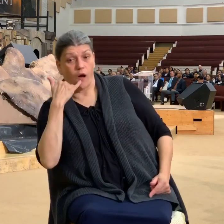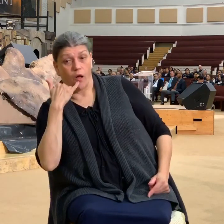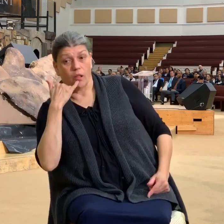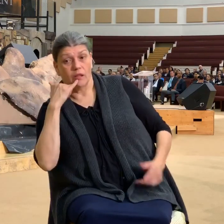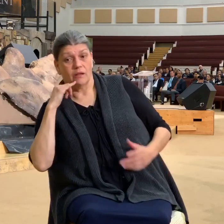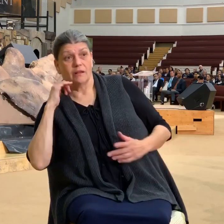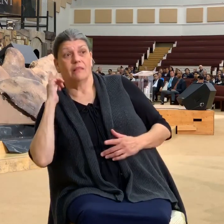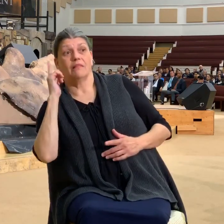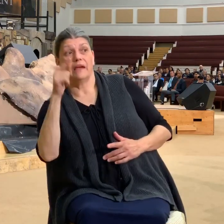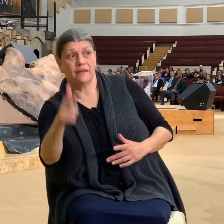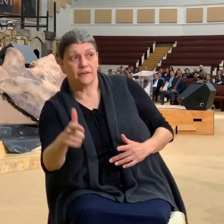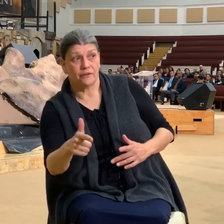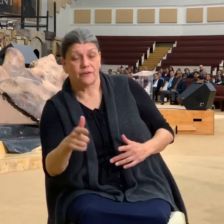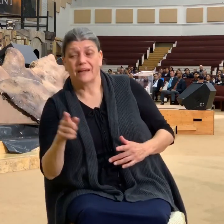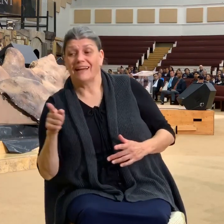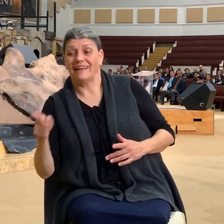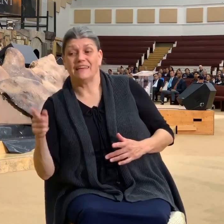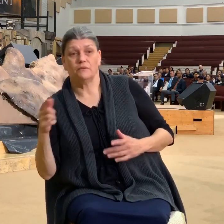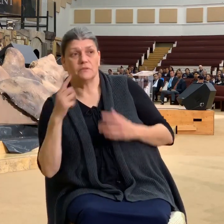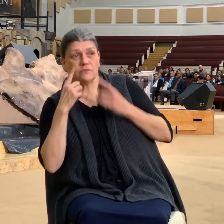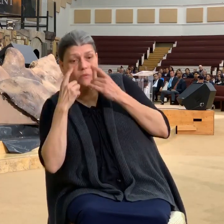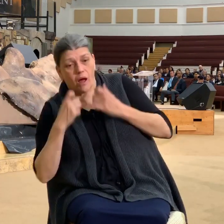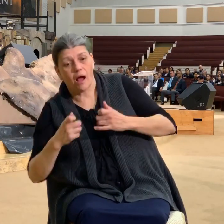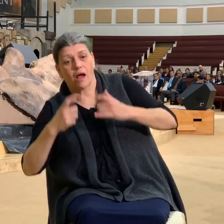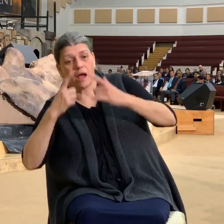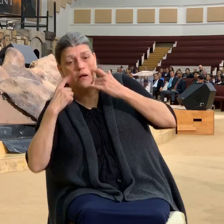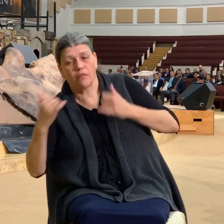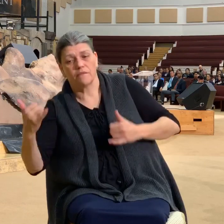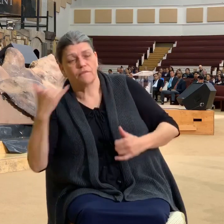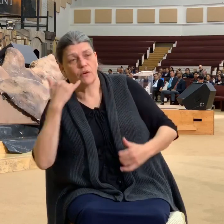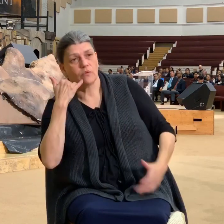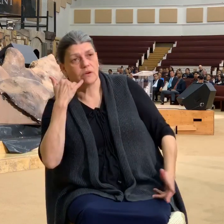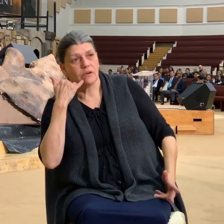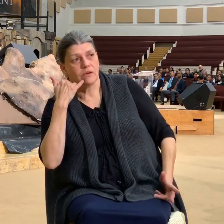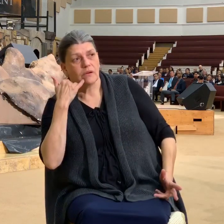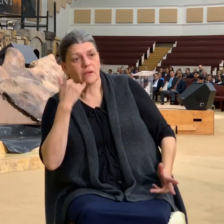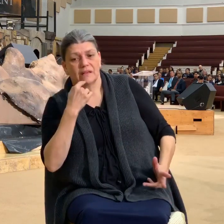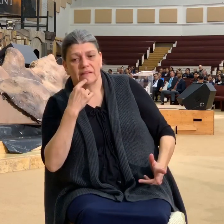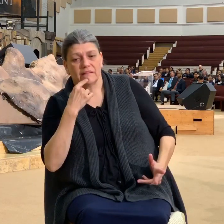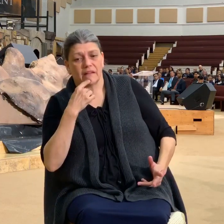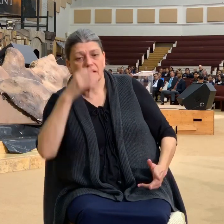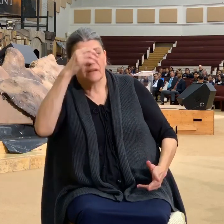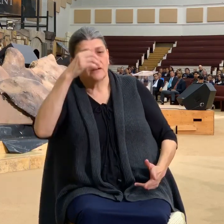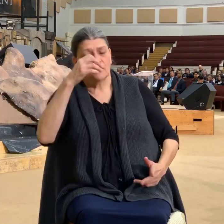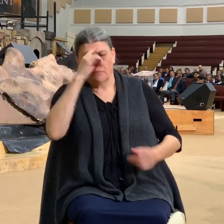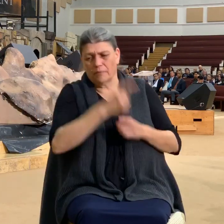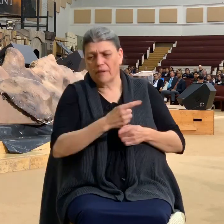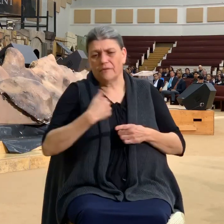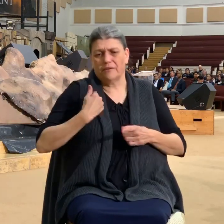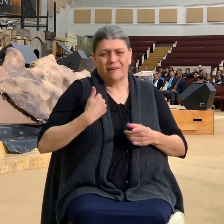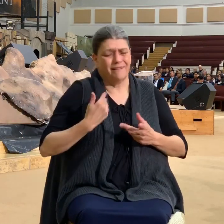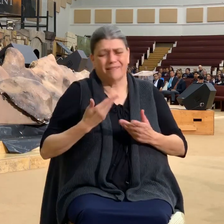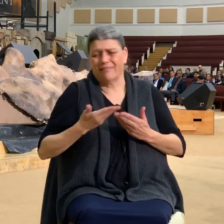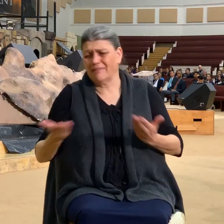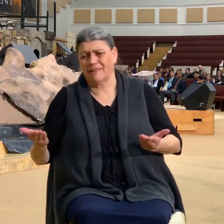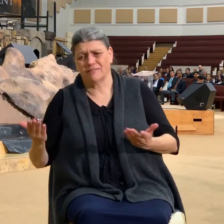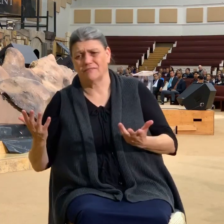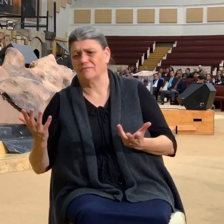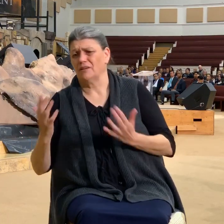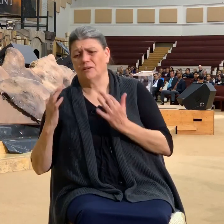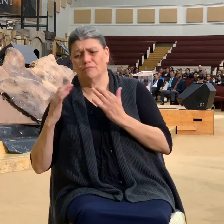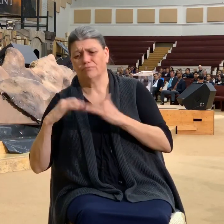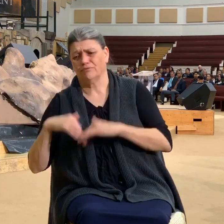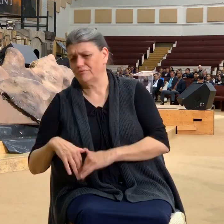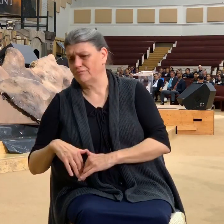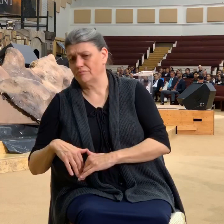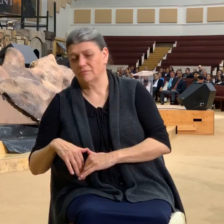And he was weeping on the other end of the phone. He said, "Brother Young, things have not worked out." And